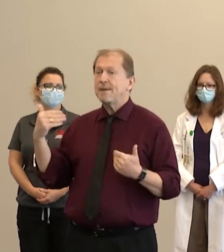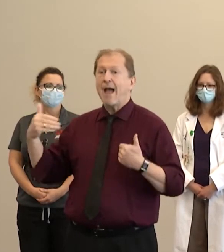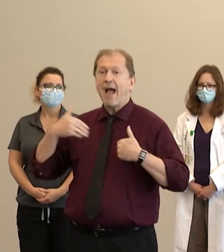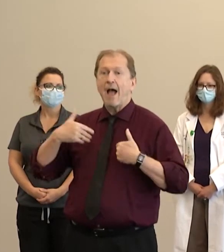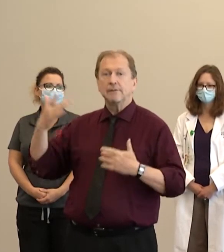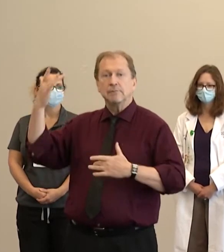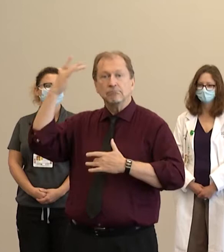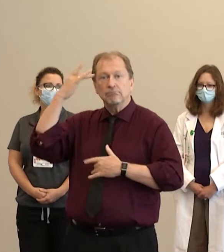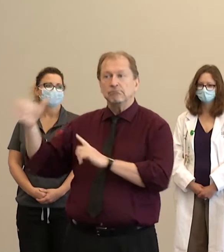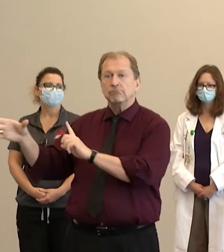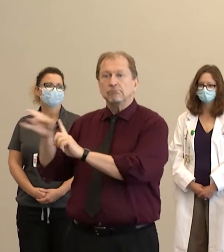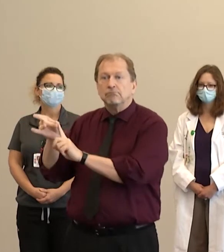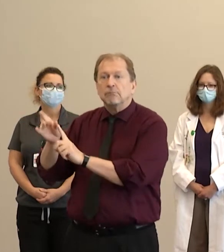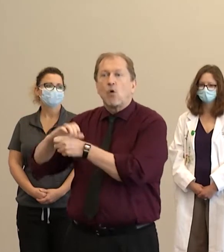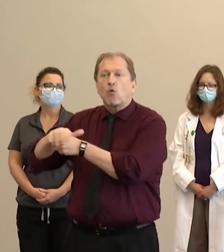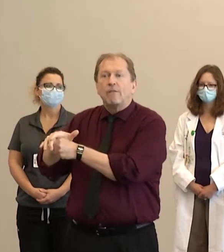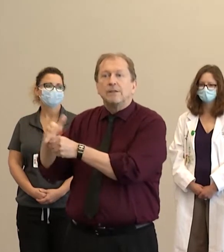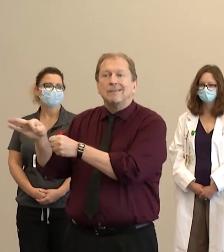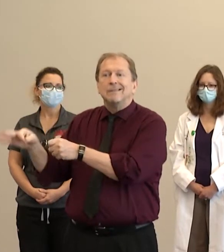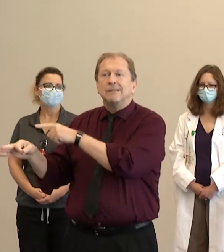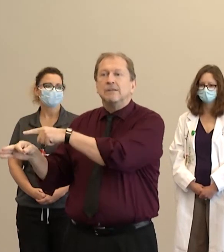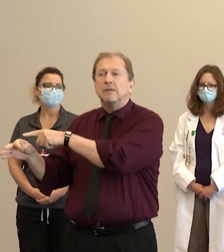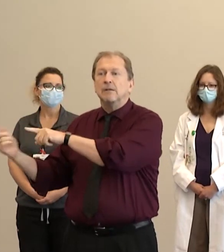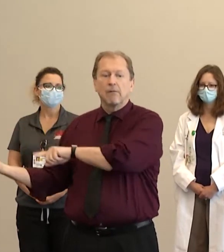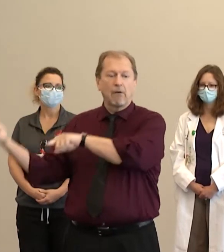ill due to COVID-19.